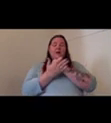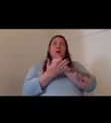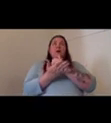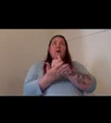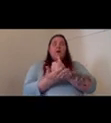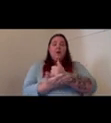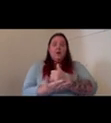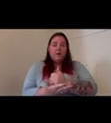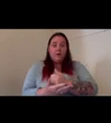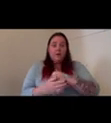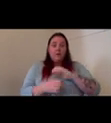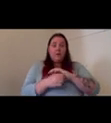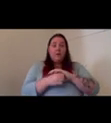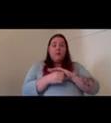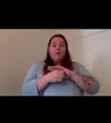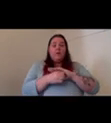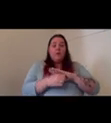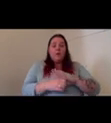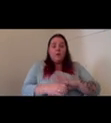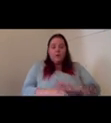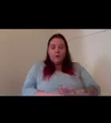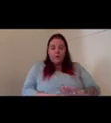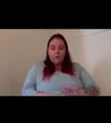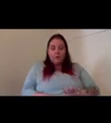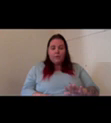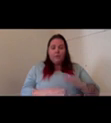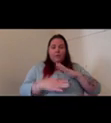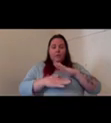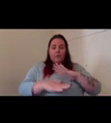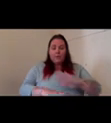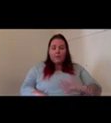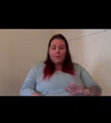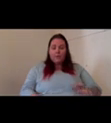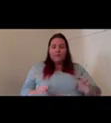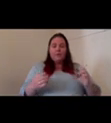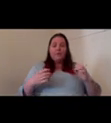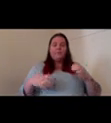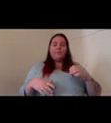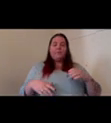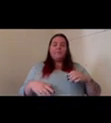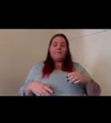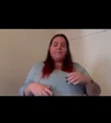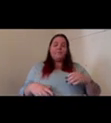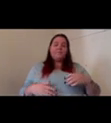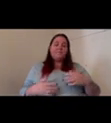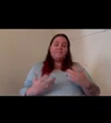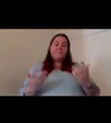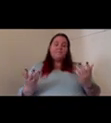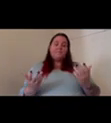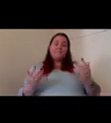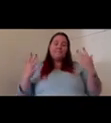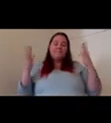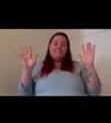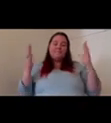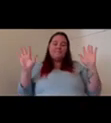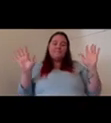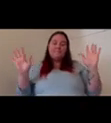sobriety, it can really help the stress and pressure. You just feel